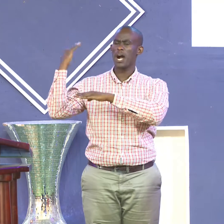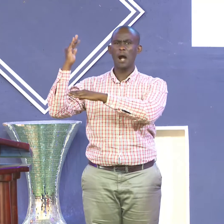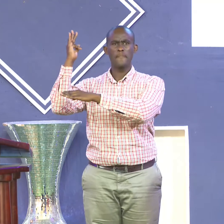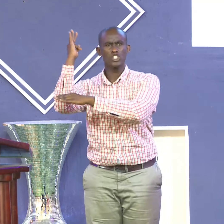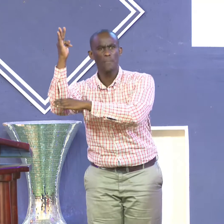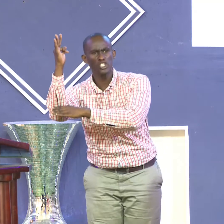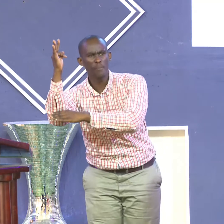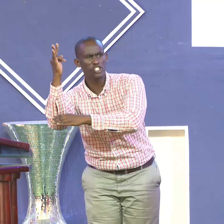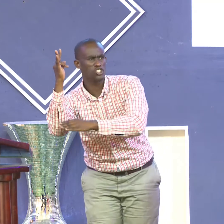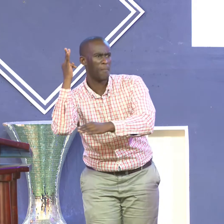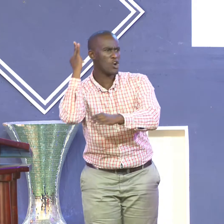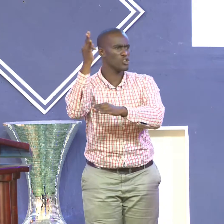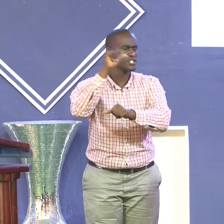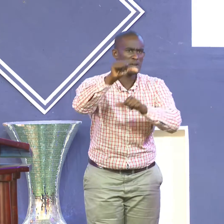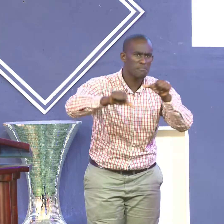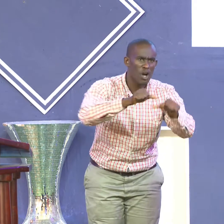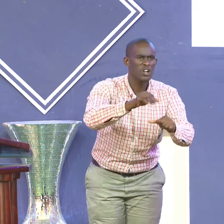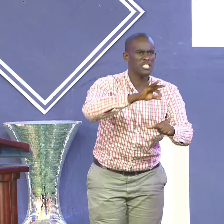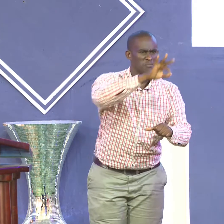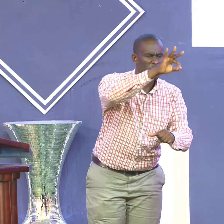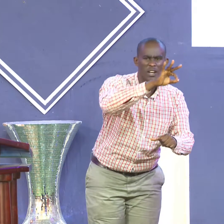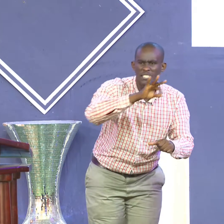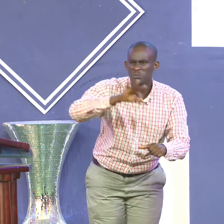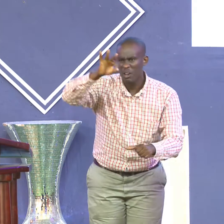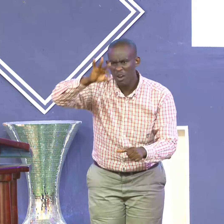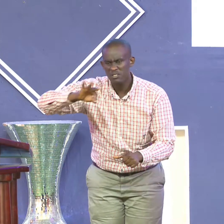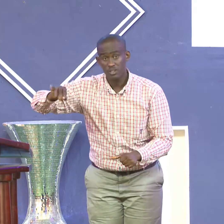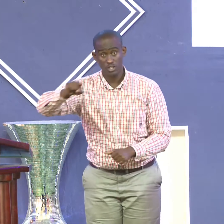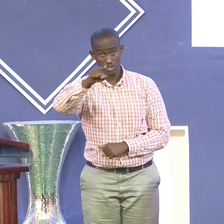Like the pastor taught us spirit by spirit.